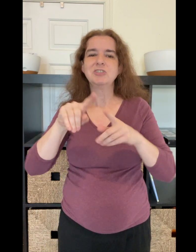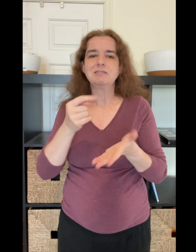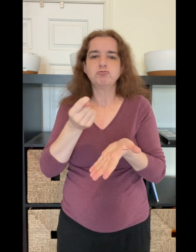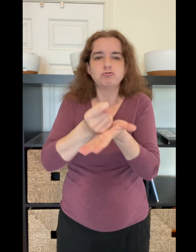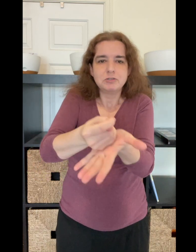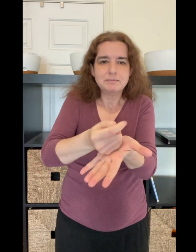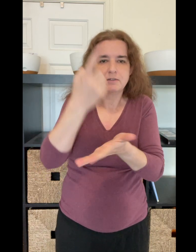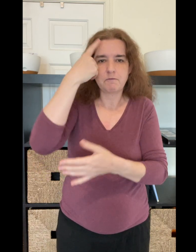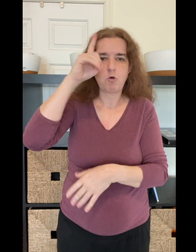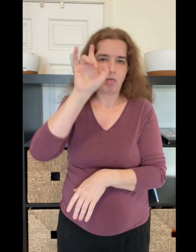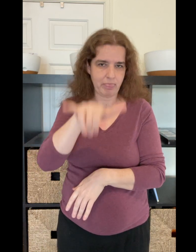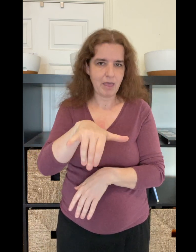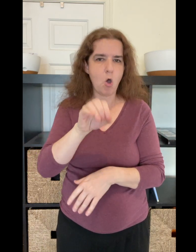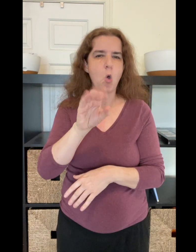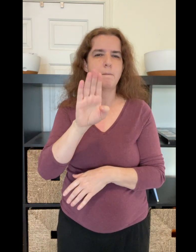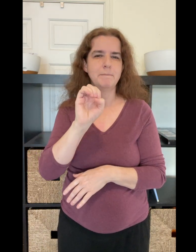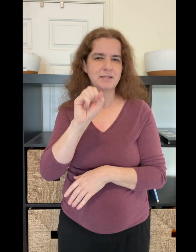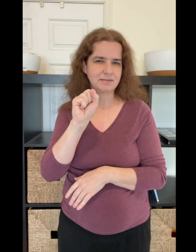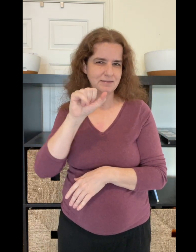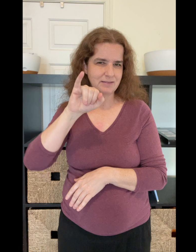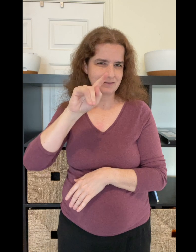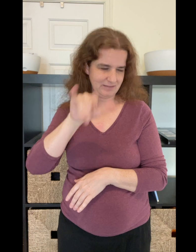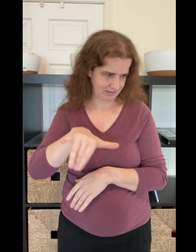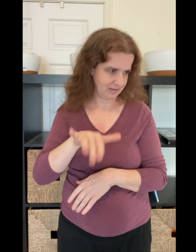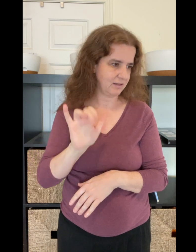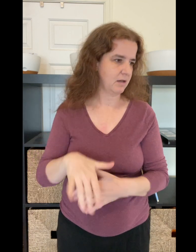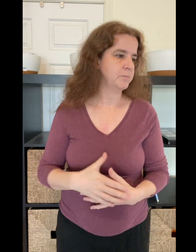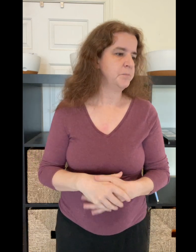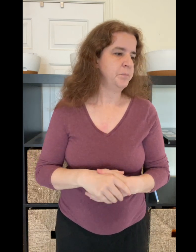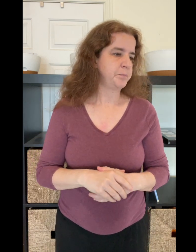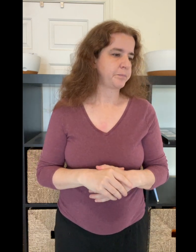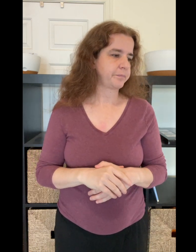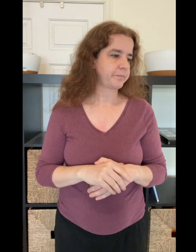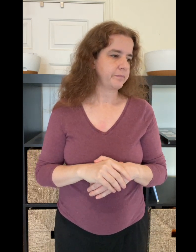that, different treatments for that, for obesity.